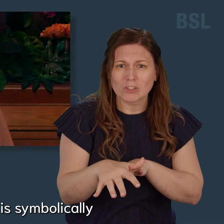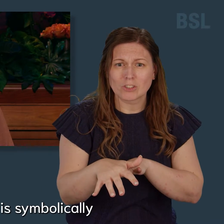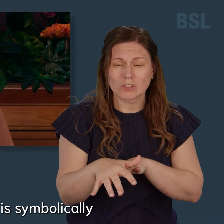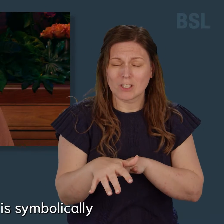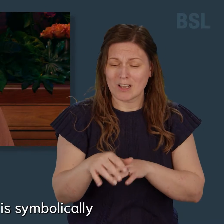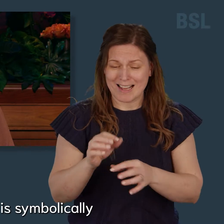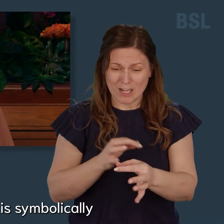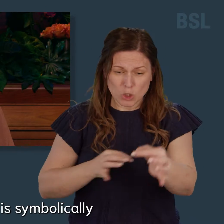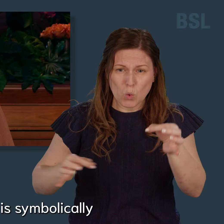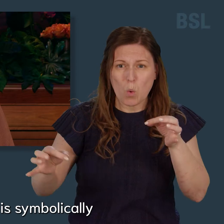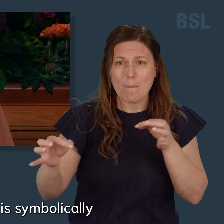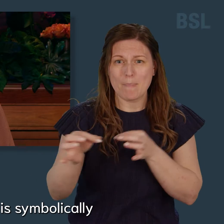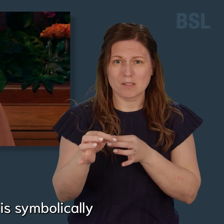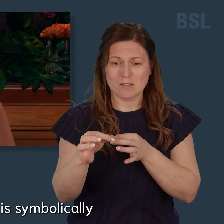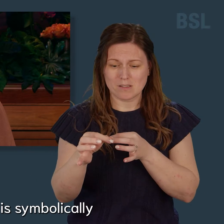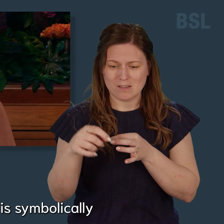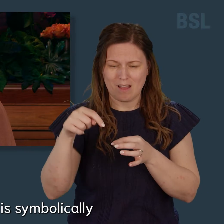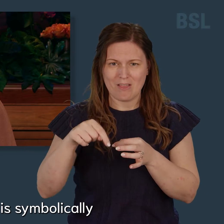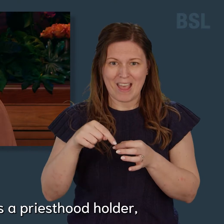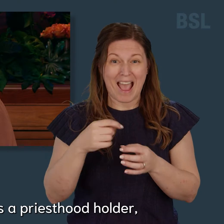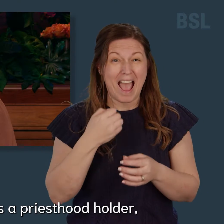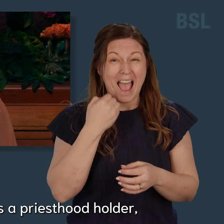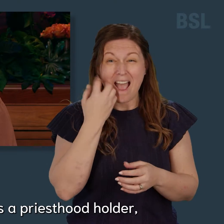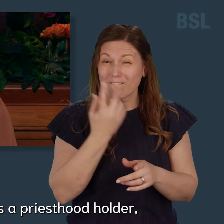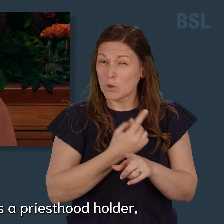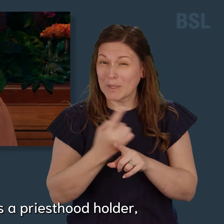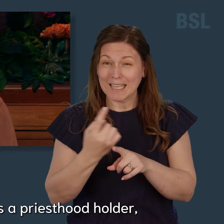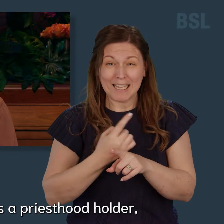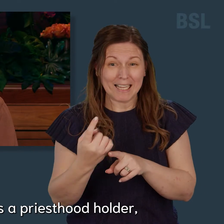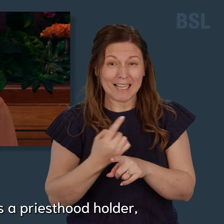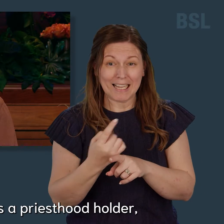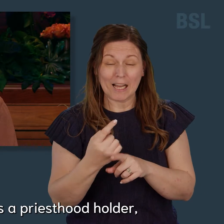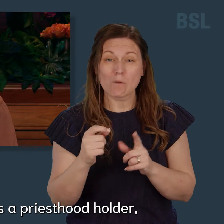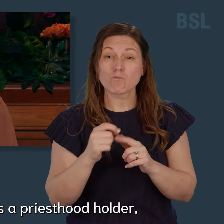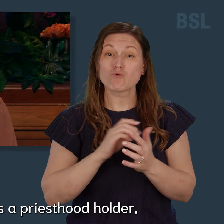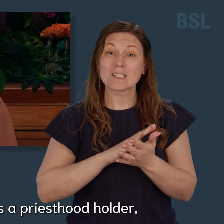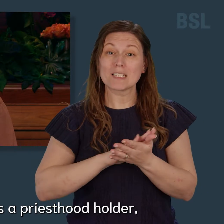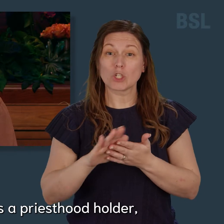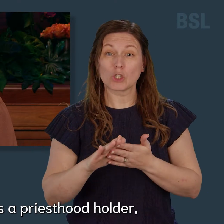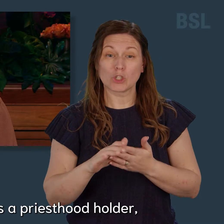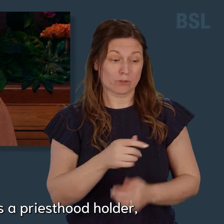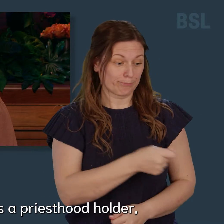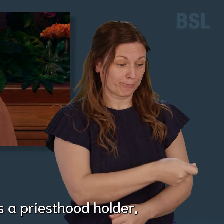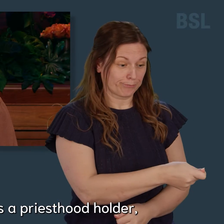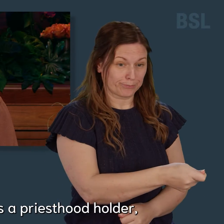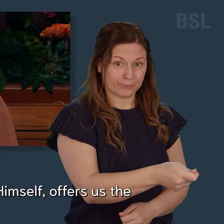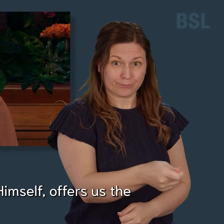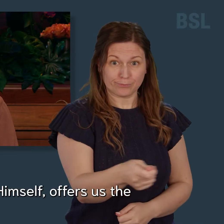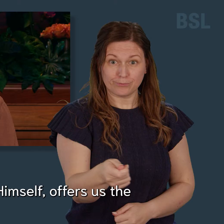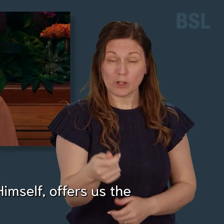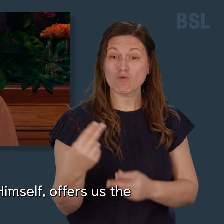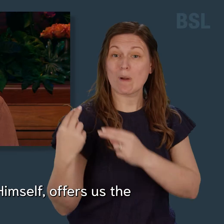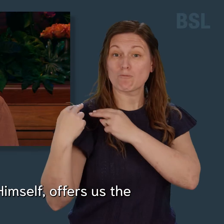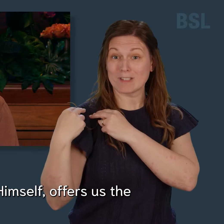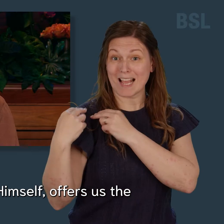The gift of His atonement is symbolically offered to us each week as a priesthood holder